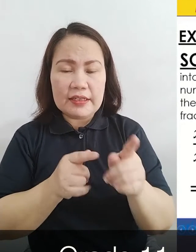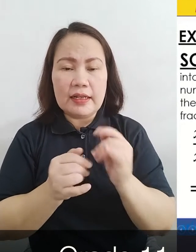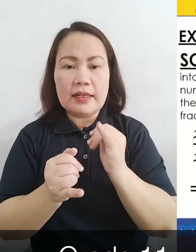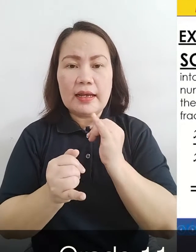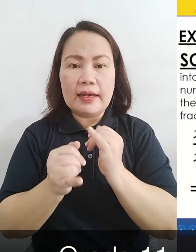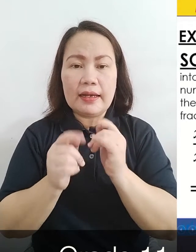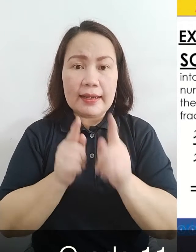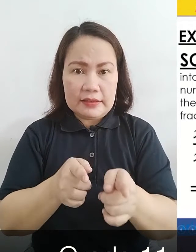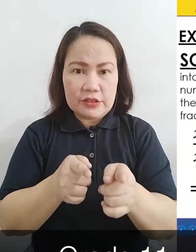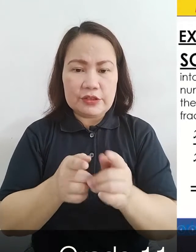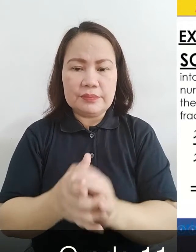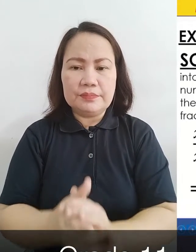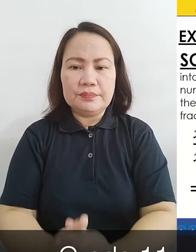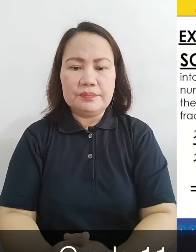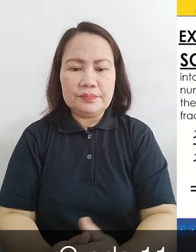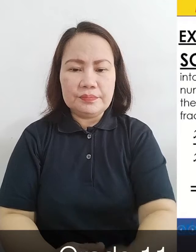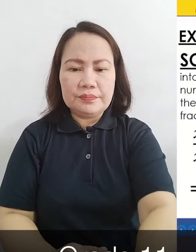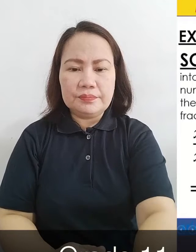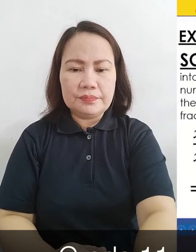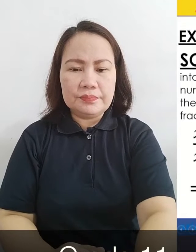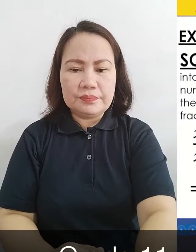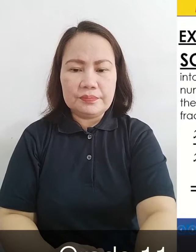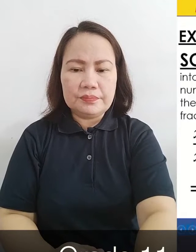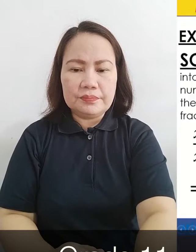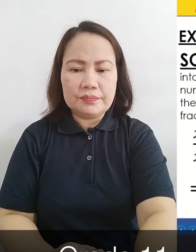So, yan yung final answer natin.